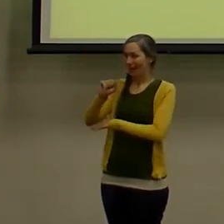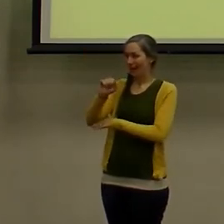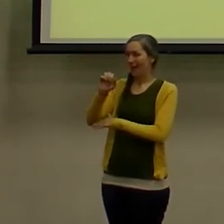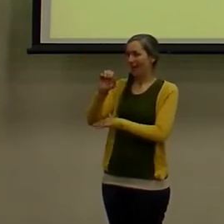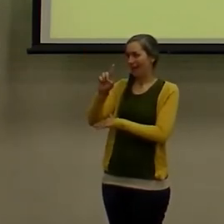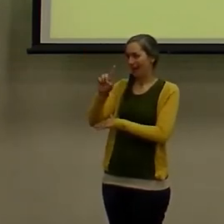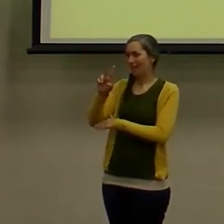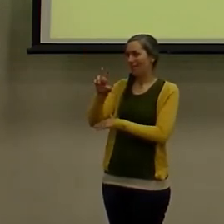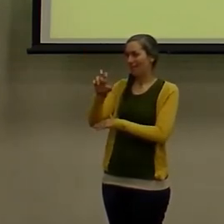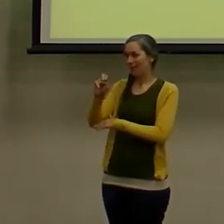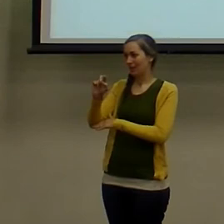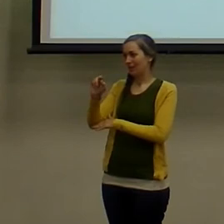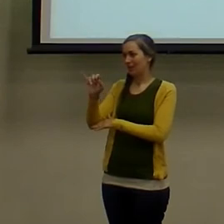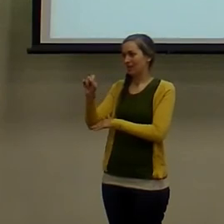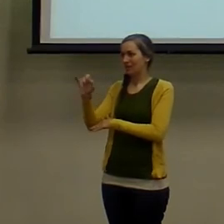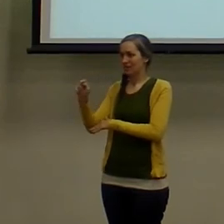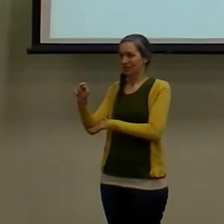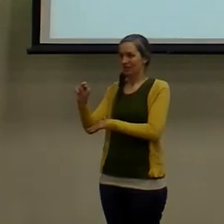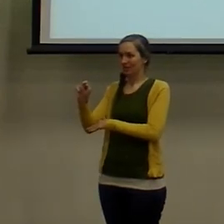1%.